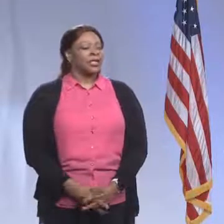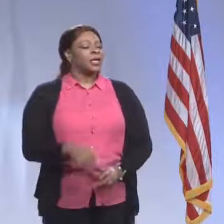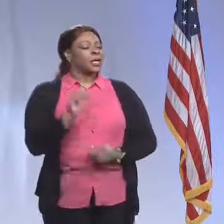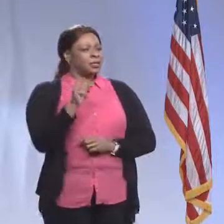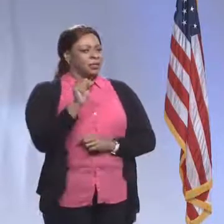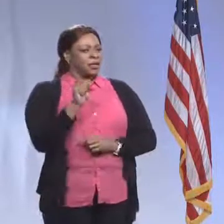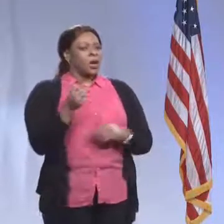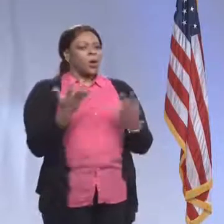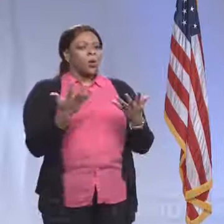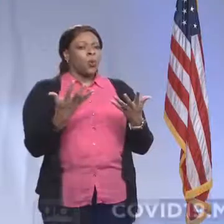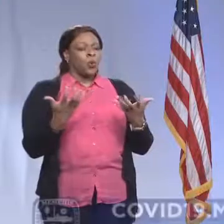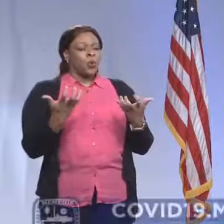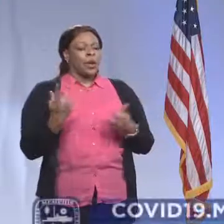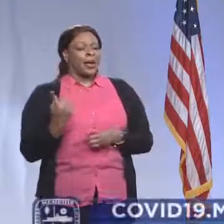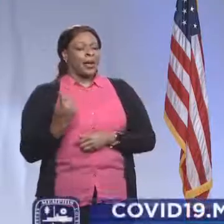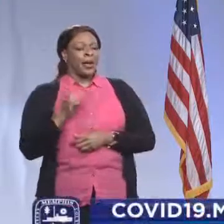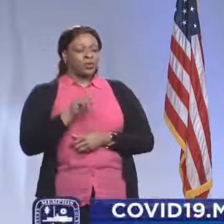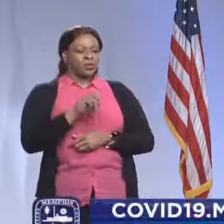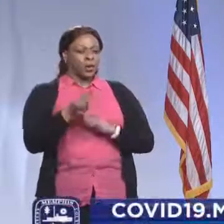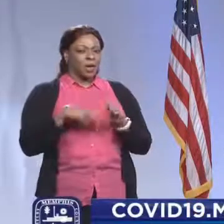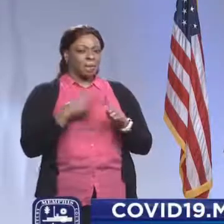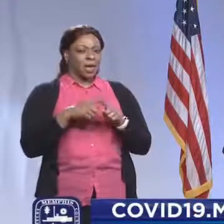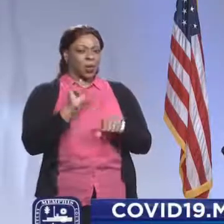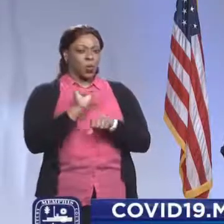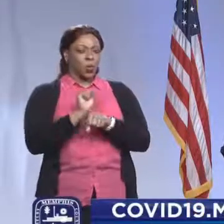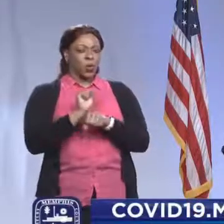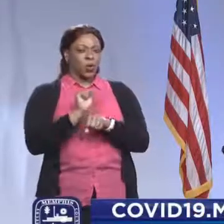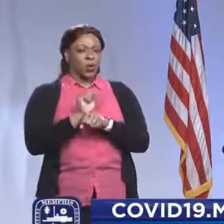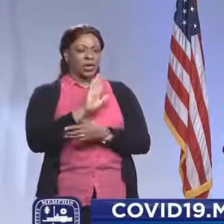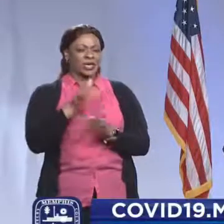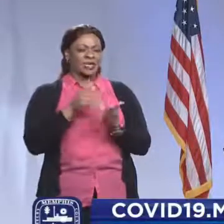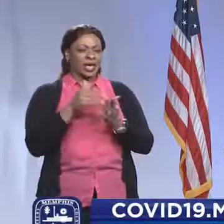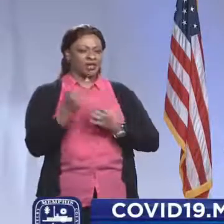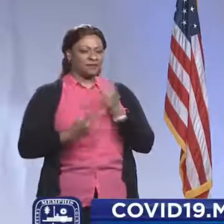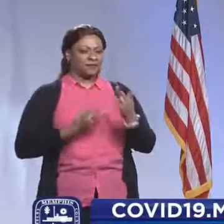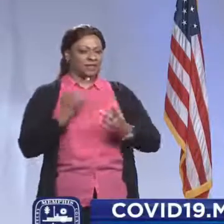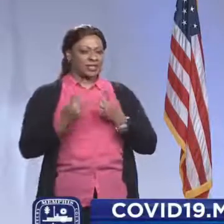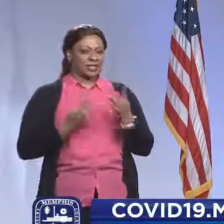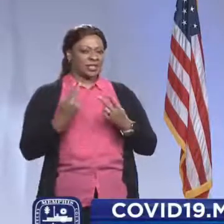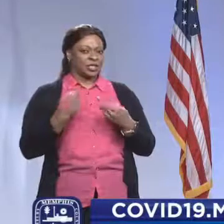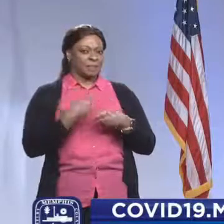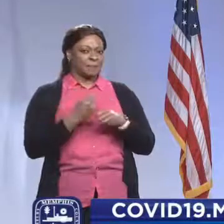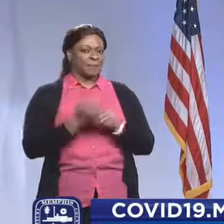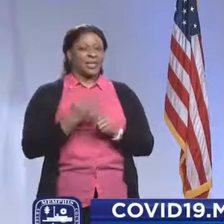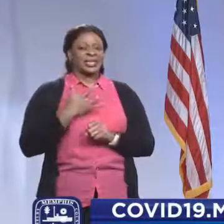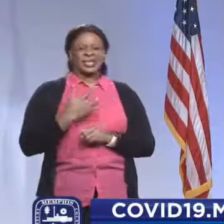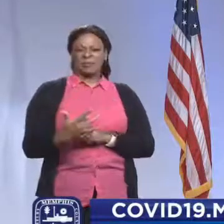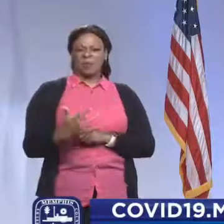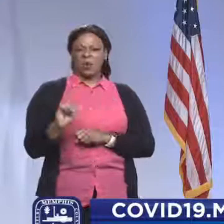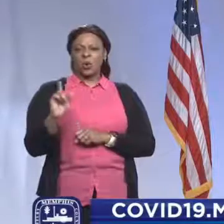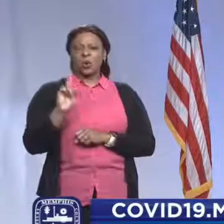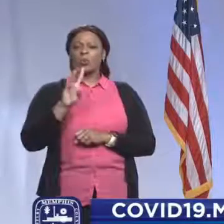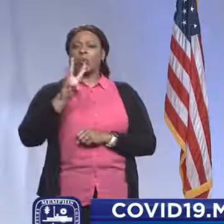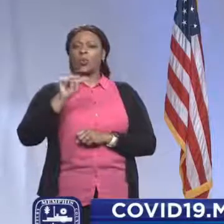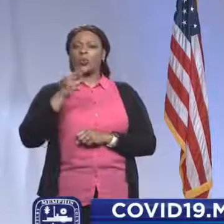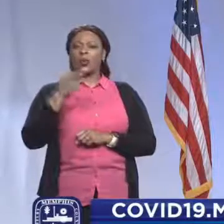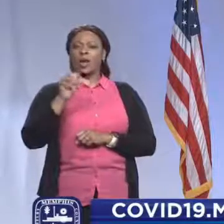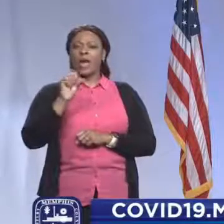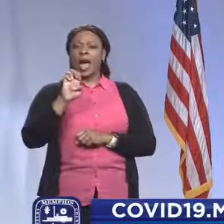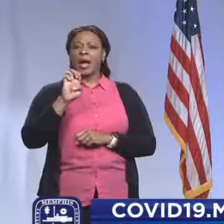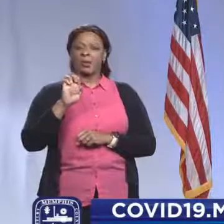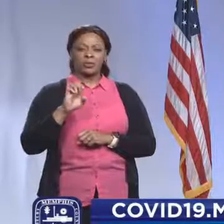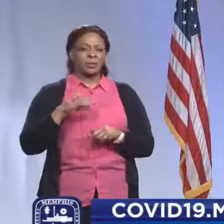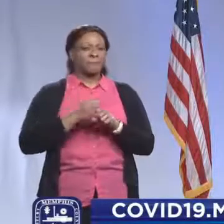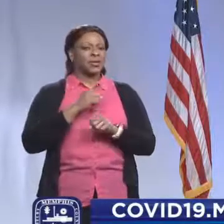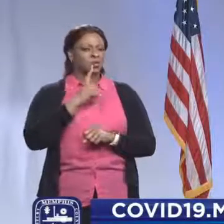Yes, I wanted to ask a question about worksite visits that you're making, particularly as it relates to warehouses. How are you